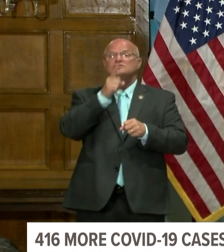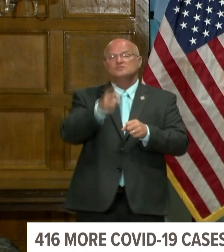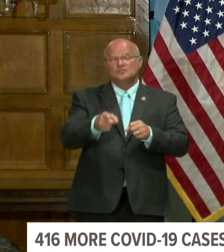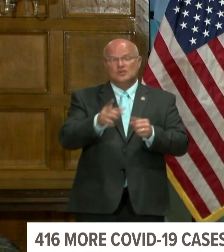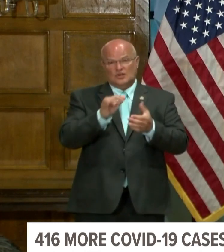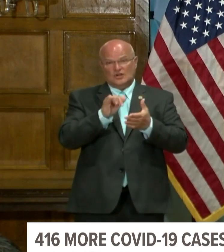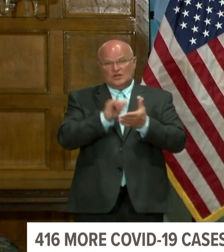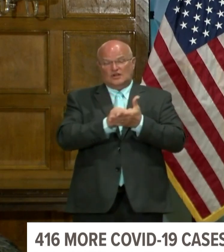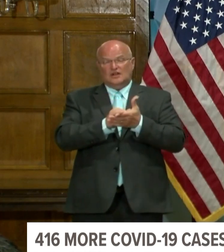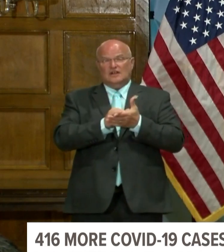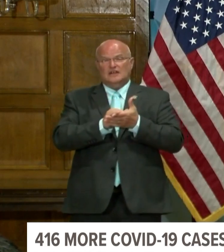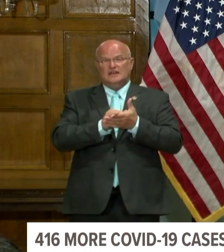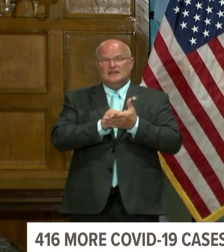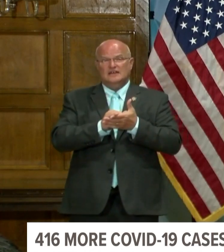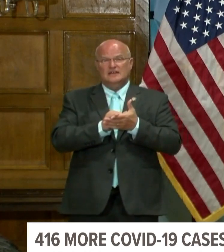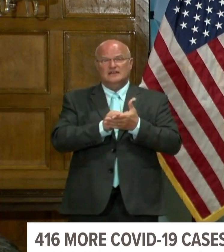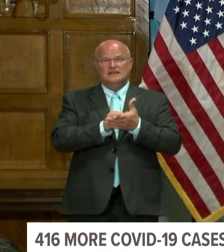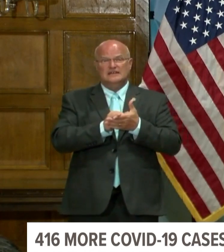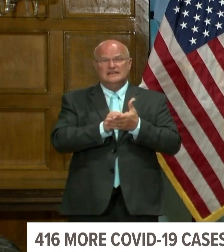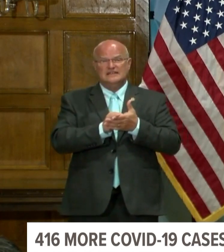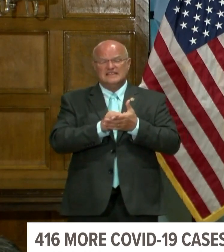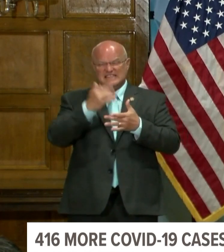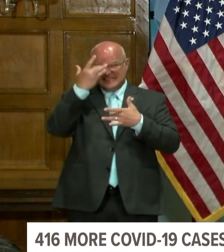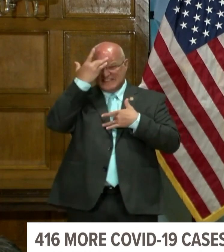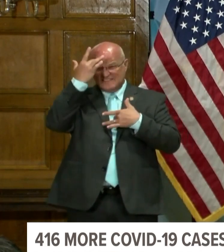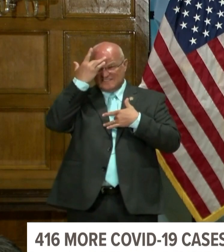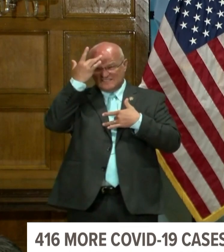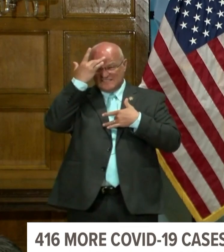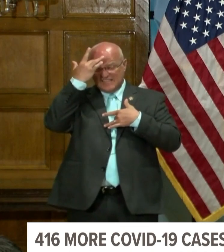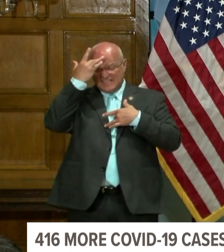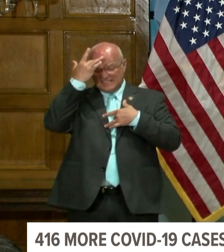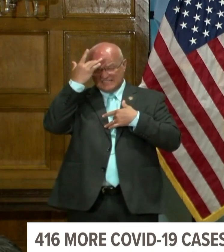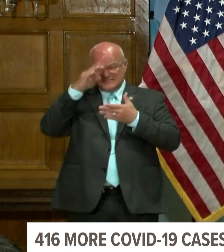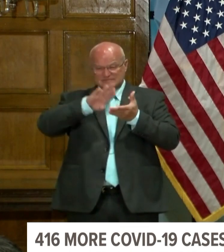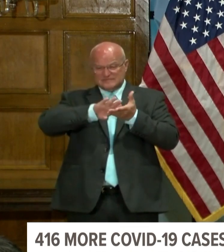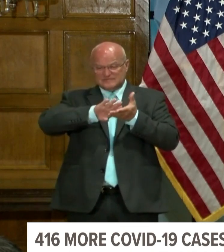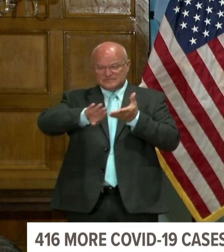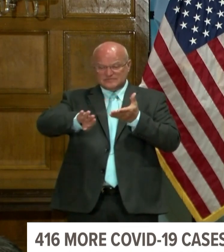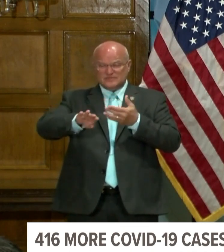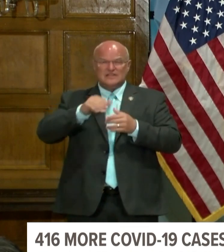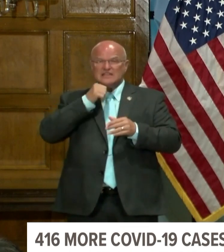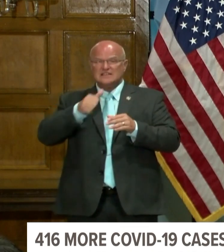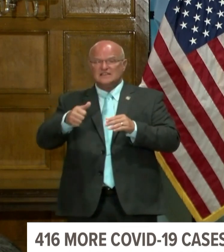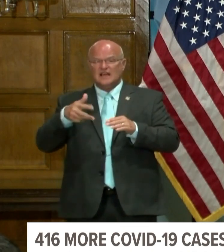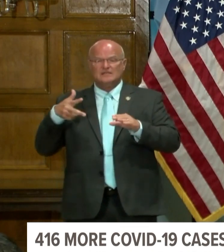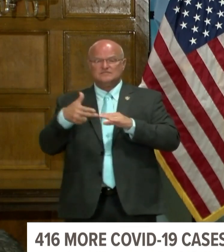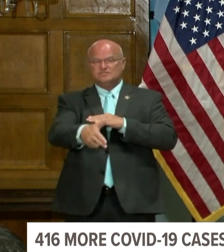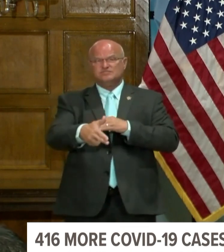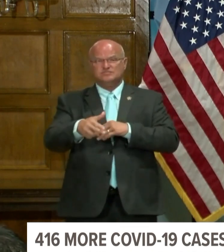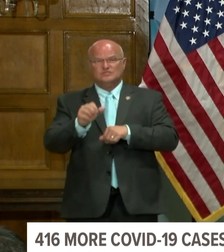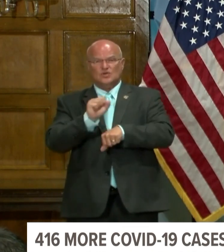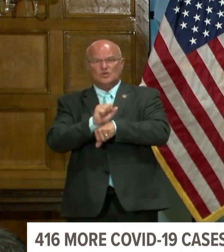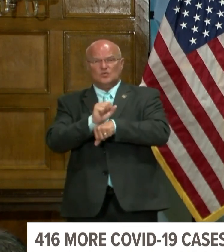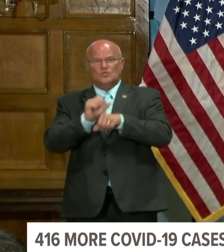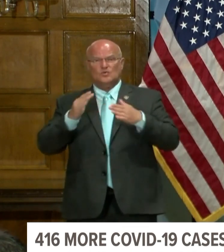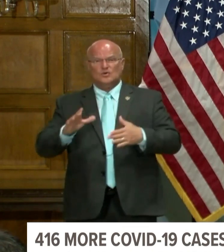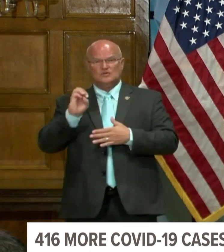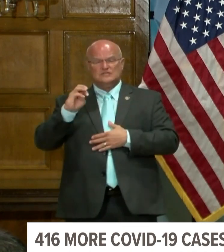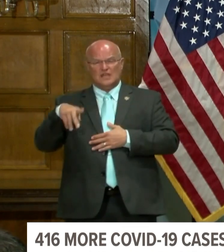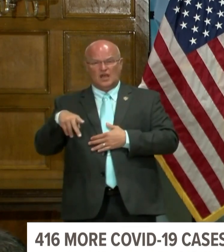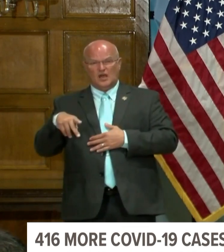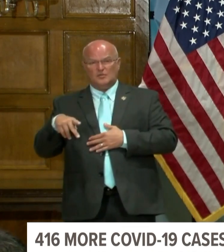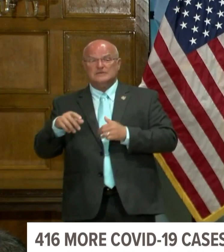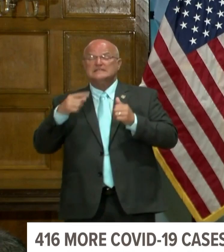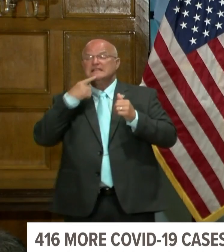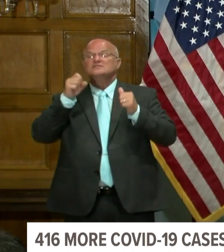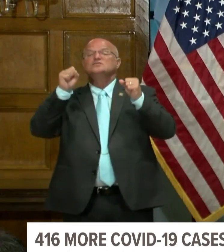sure that that infectious disease exemption does not cut you out of workers' comp. It says you can